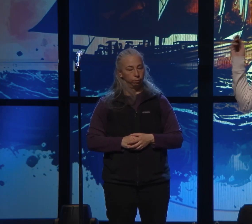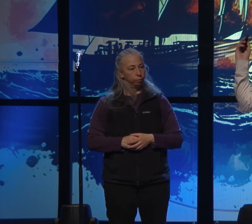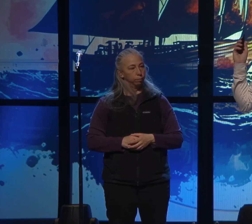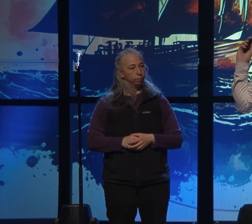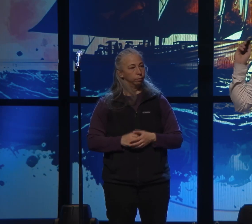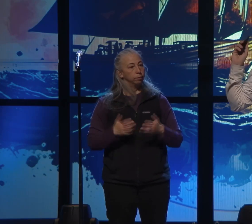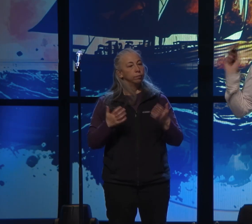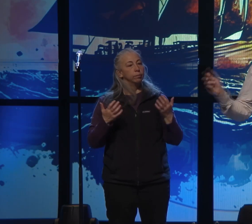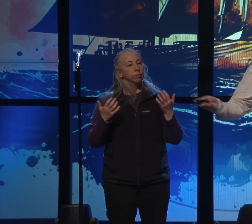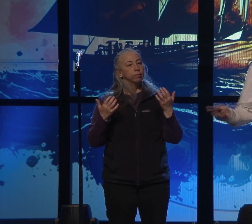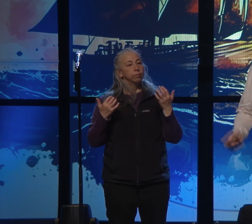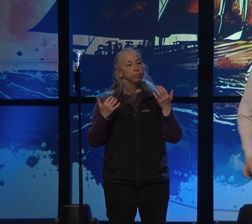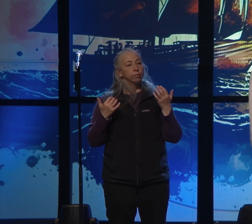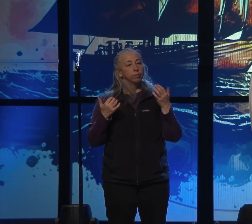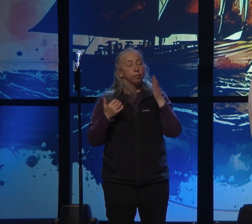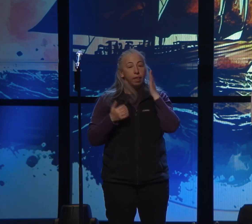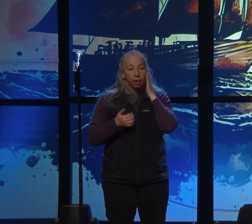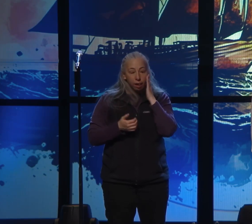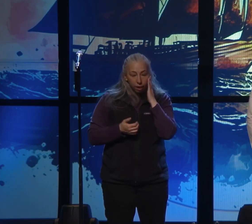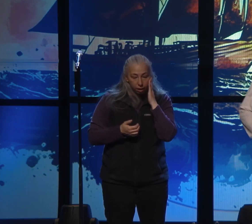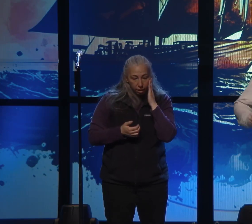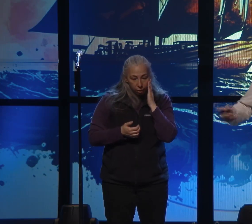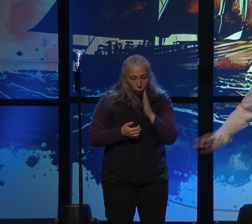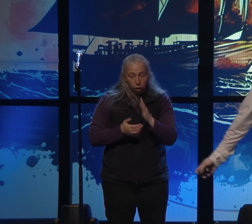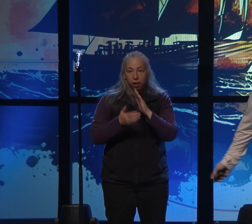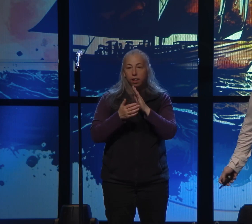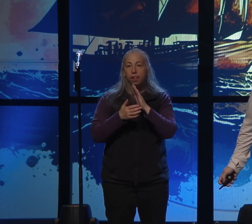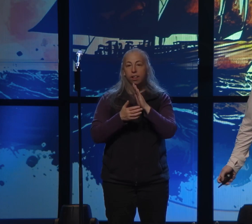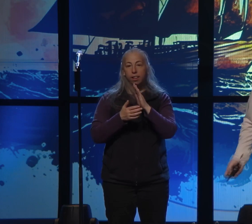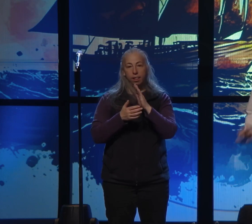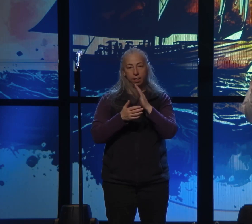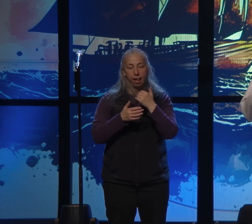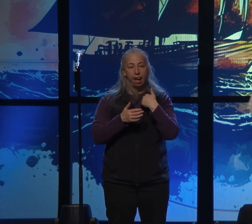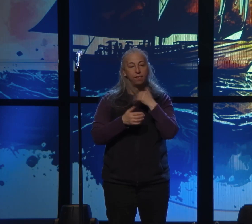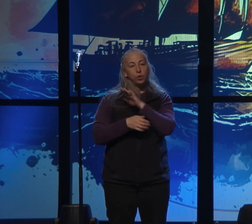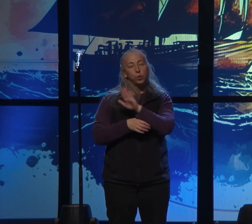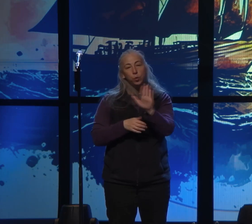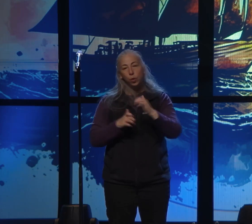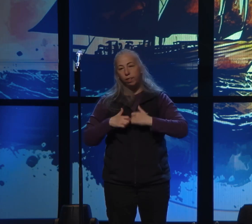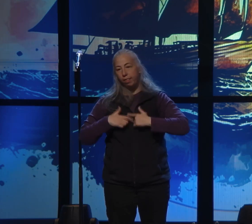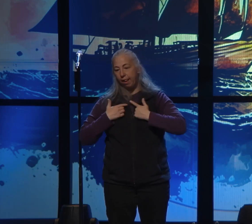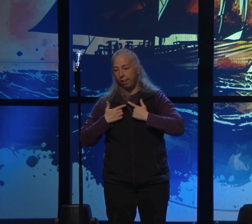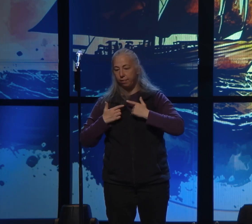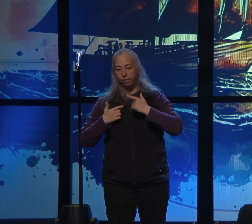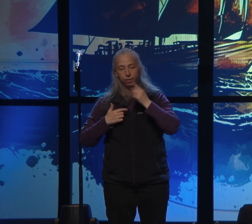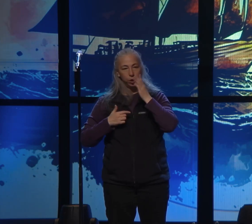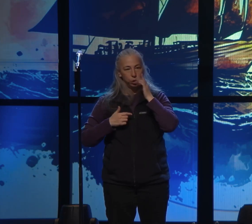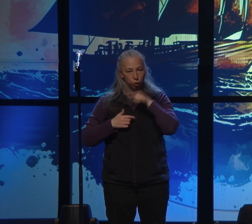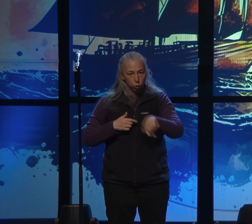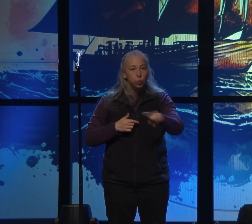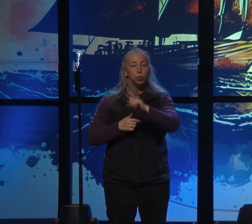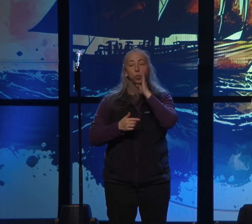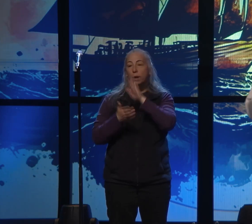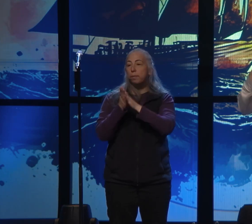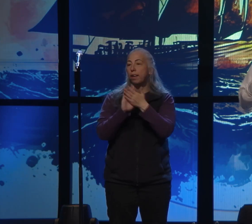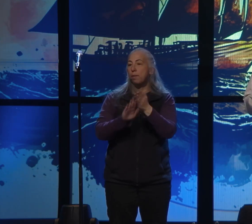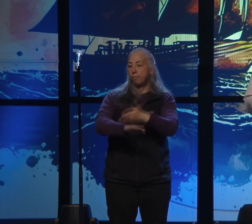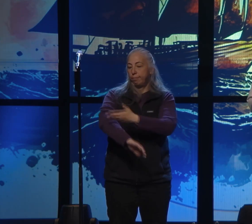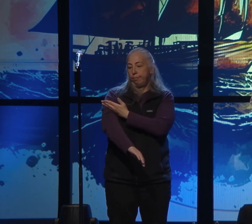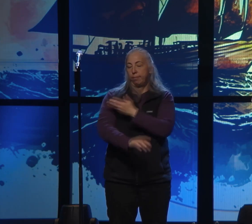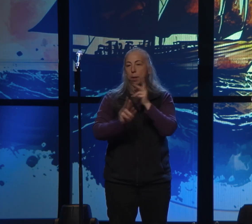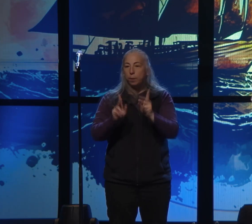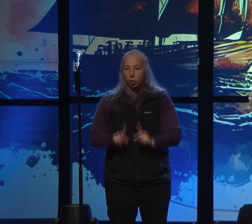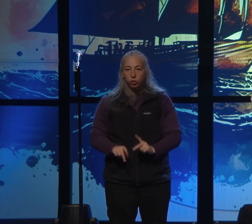And this will make you a better person. It will make the world a better place, because what happens is when we accept responsibility to captain